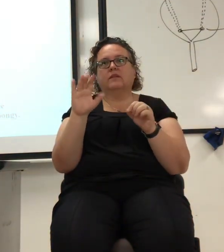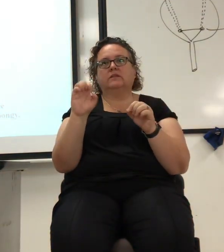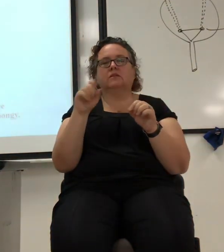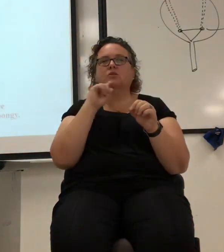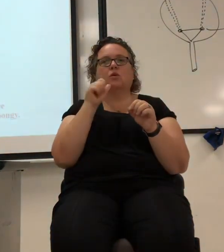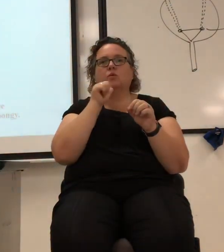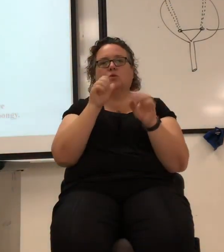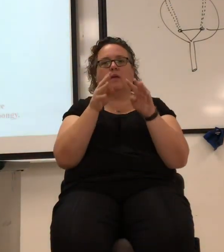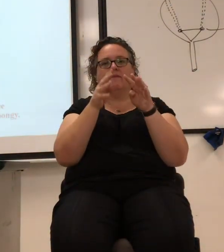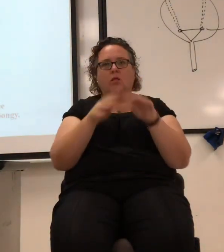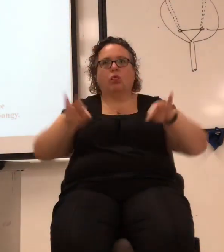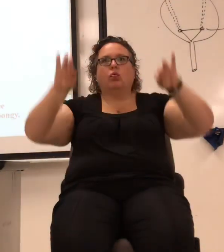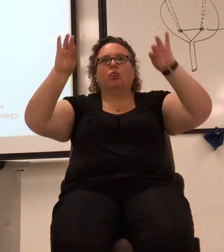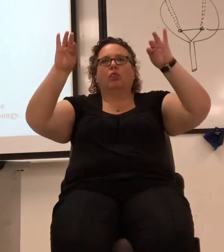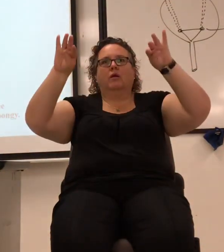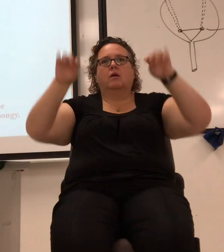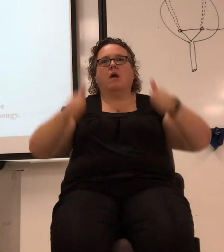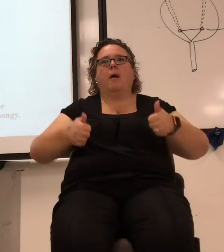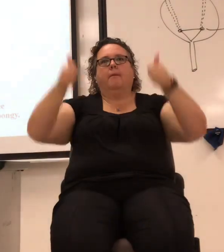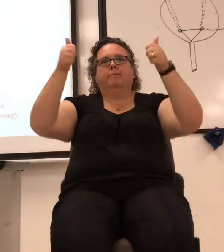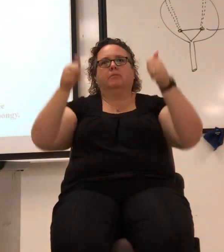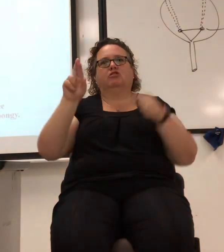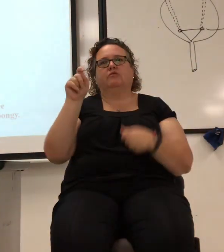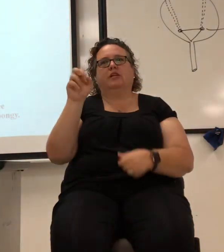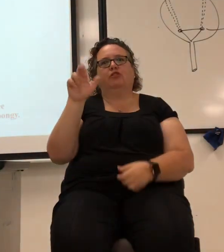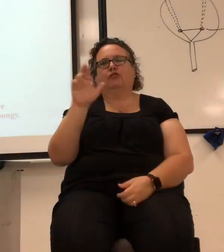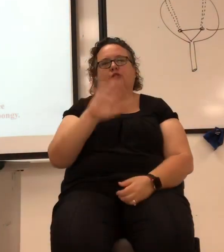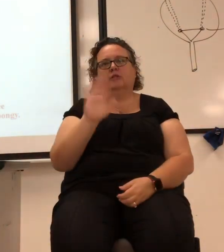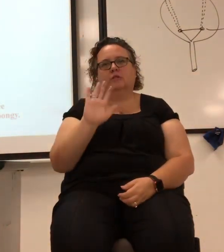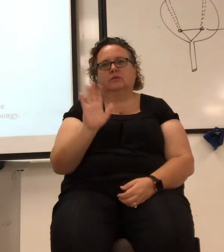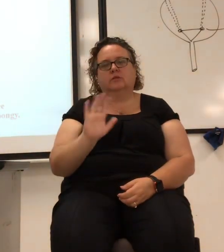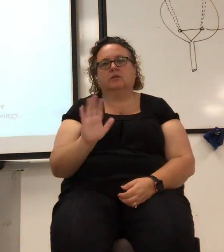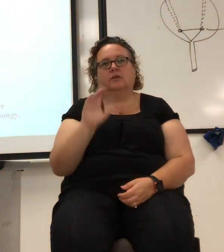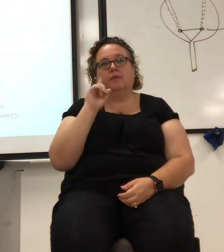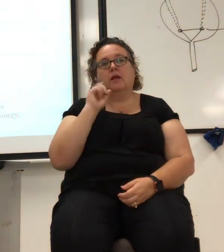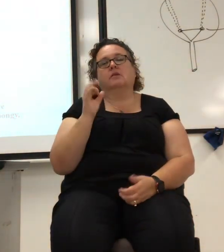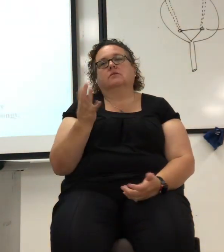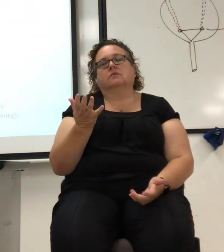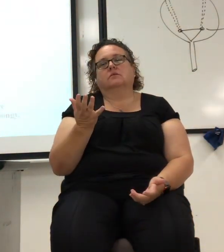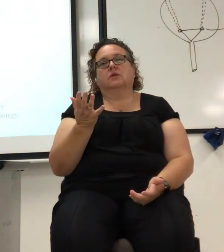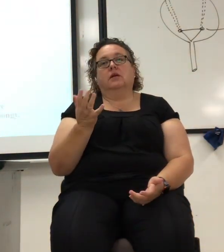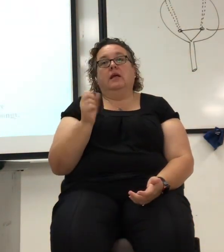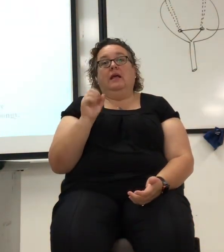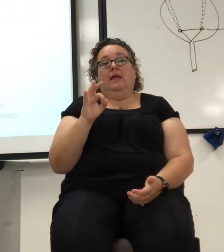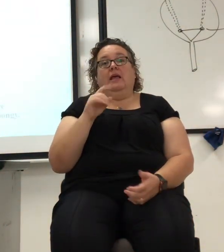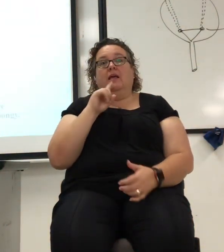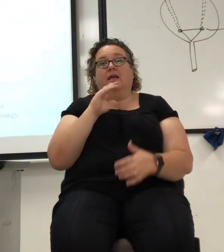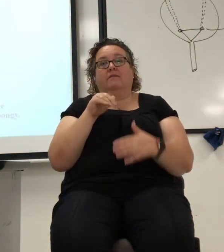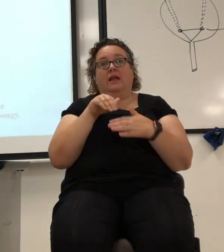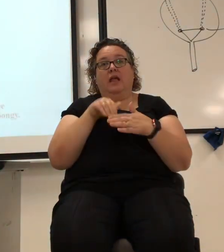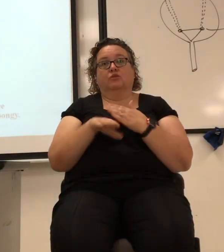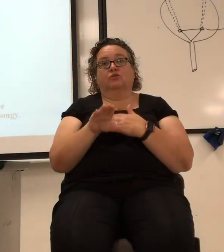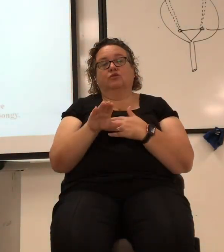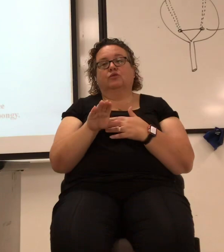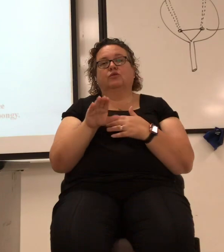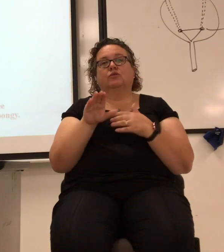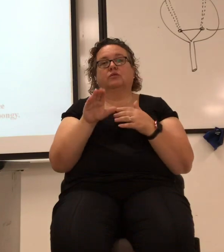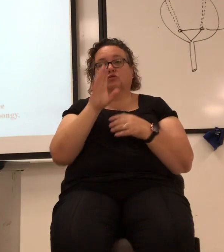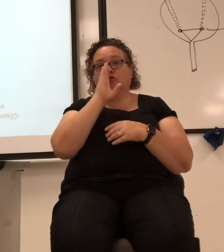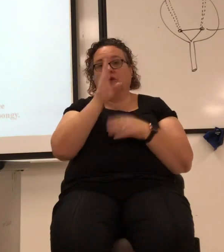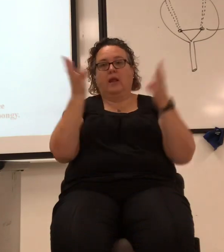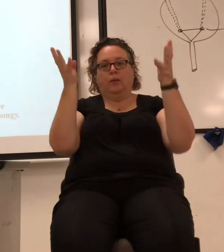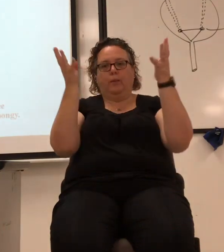backwash urine up the ureter. Okay, because if it entered straight,